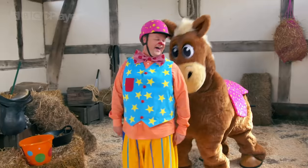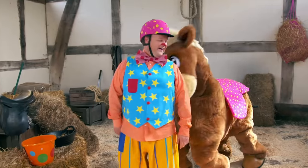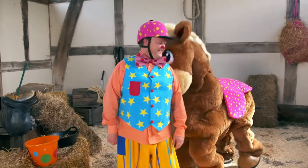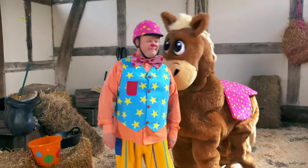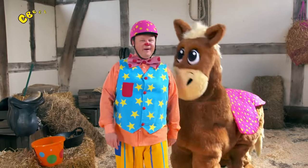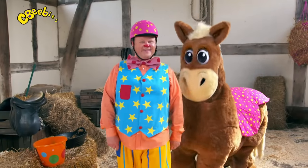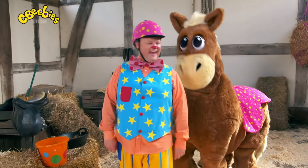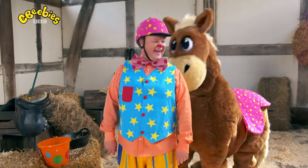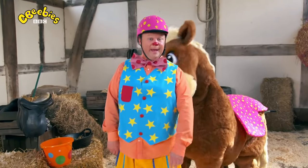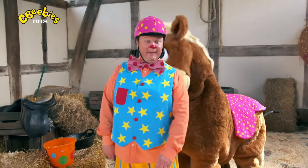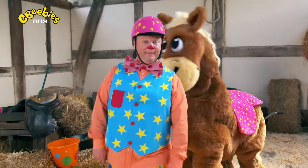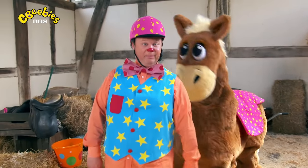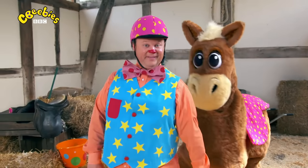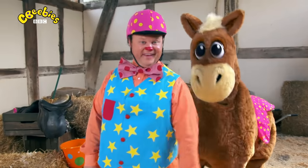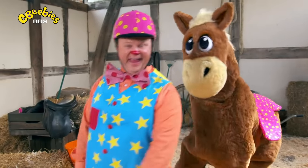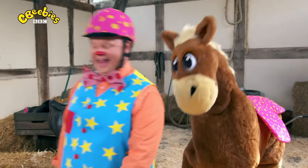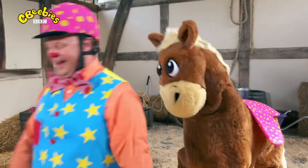oh spotty my body